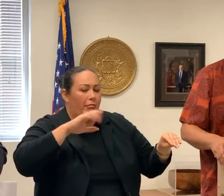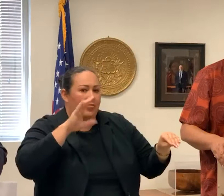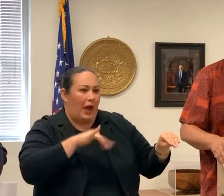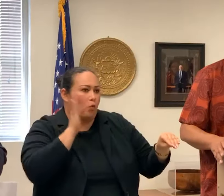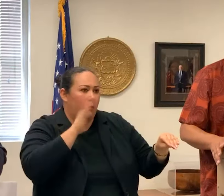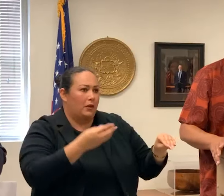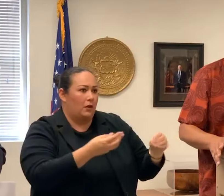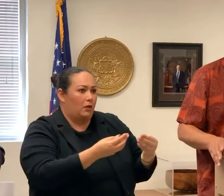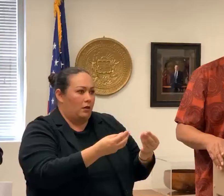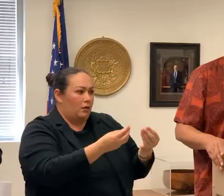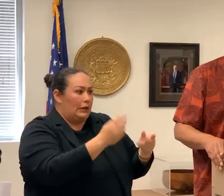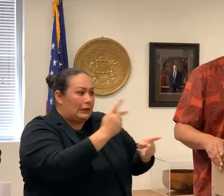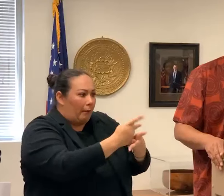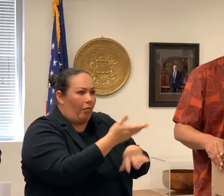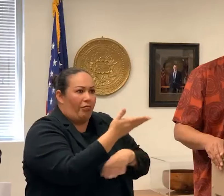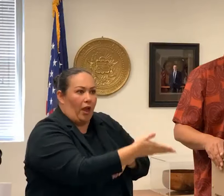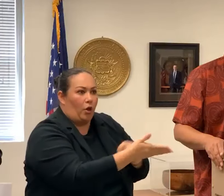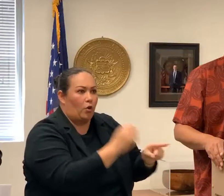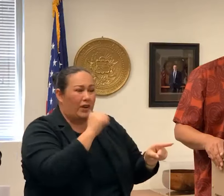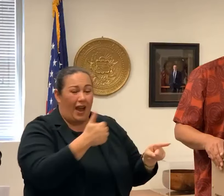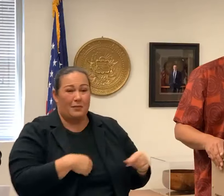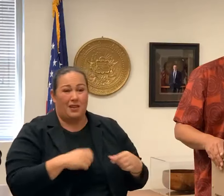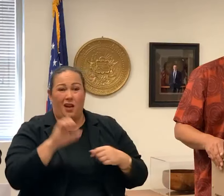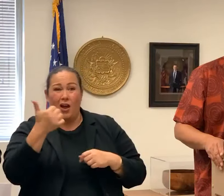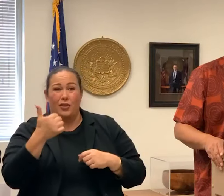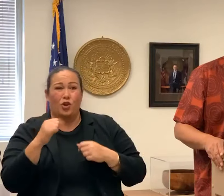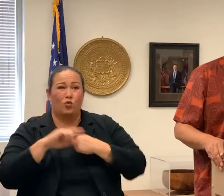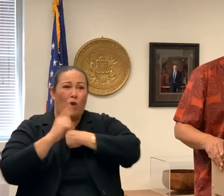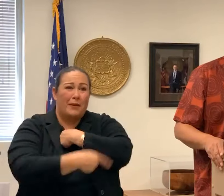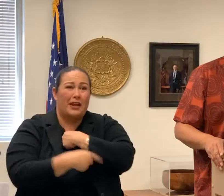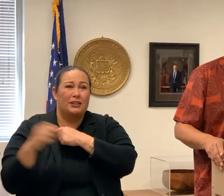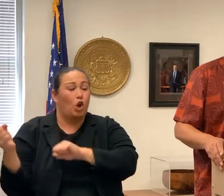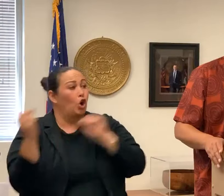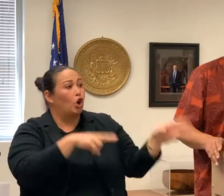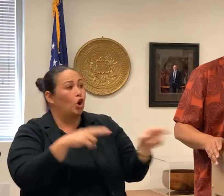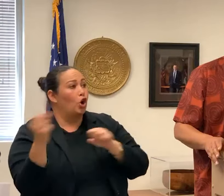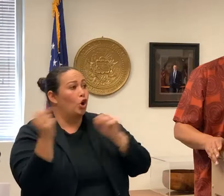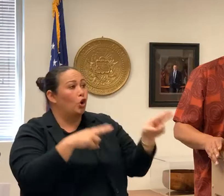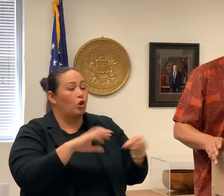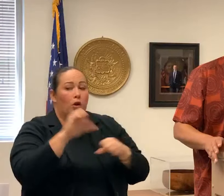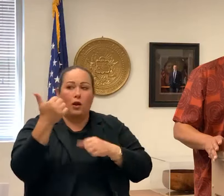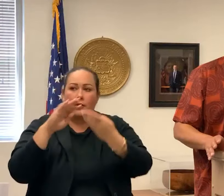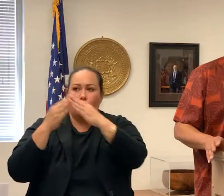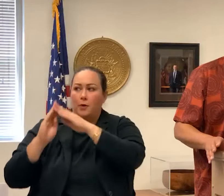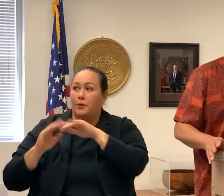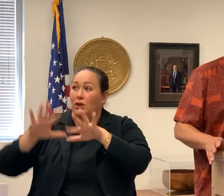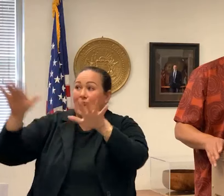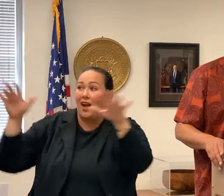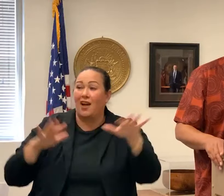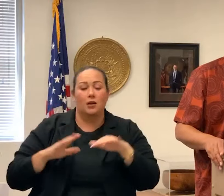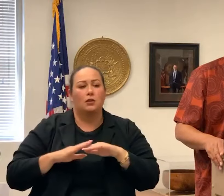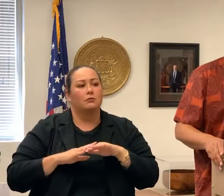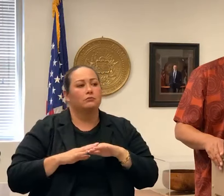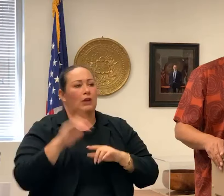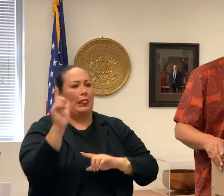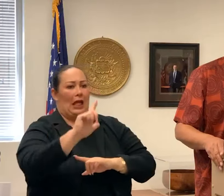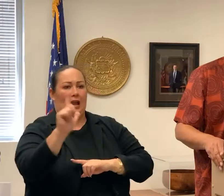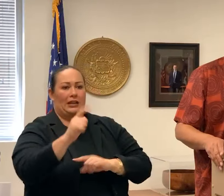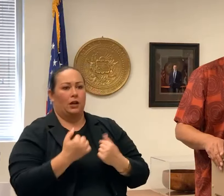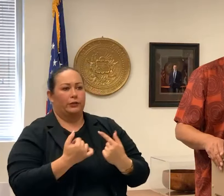will not be a landfill in the sense that anything else can be put there with it. This will be placed there solely by